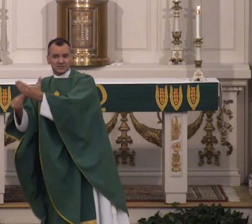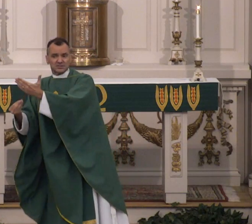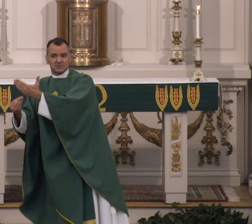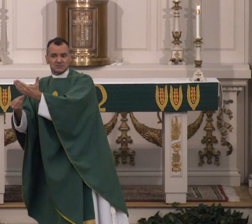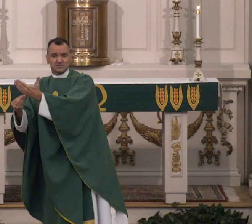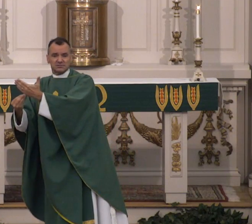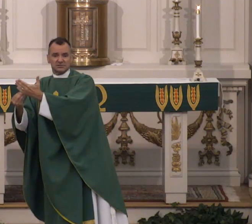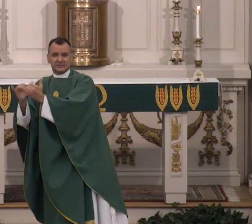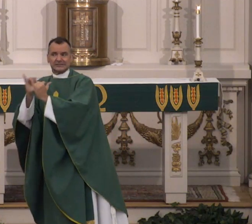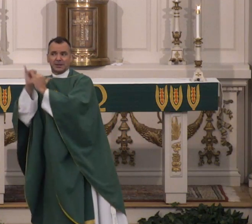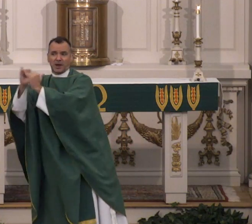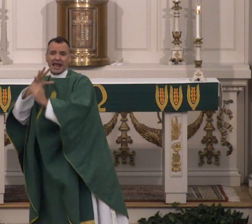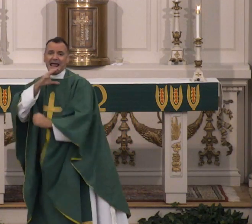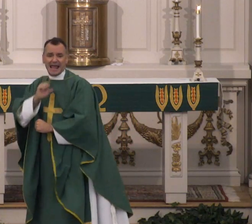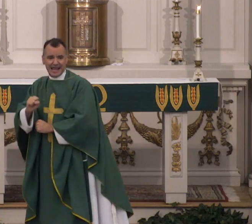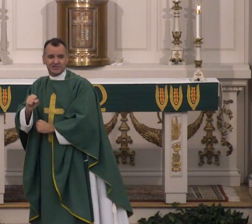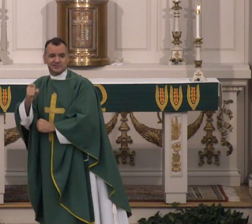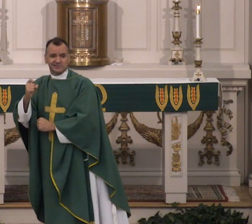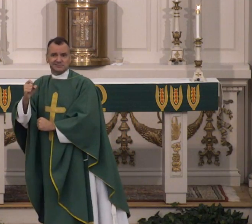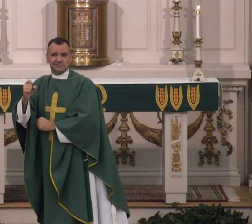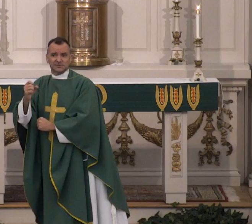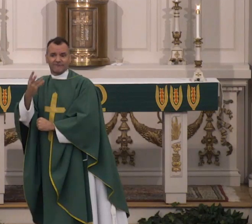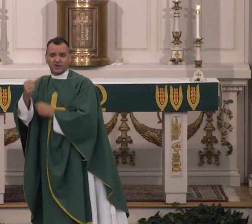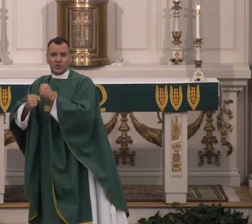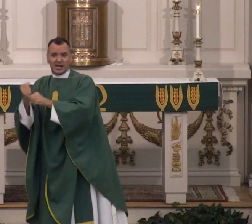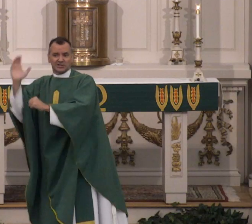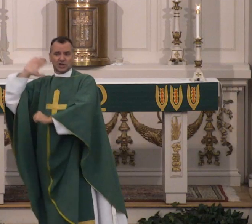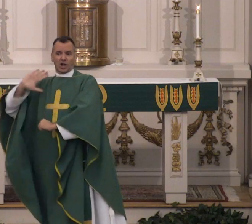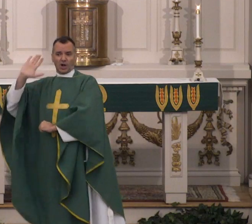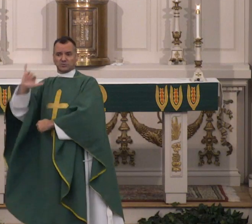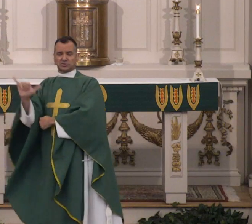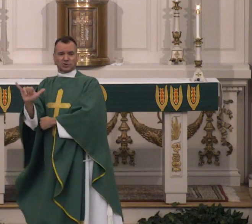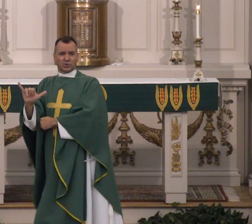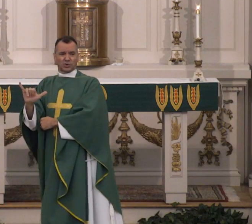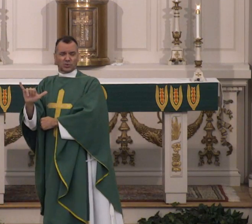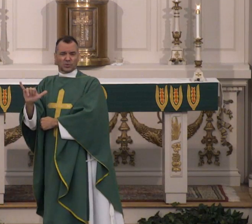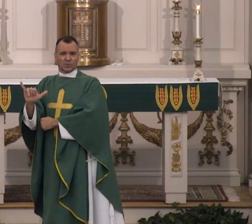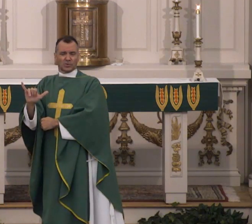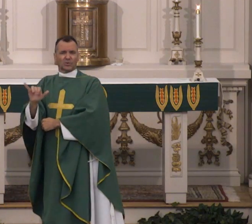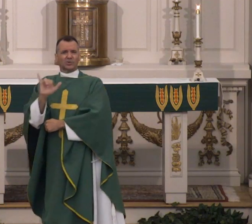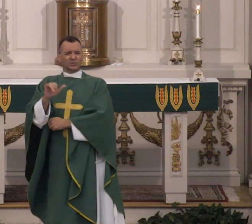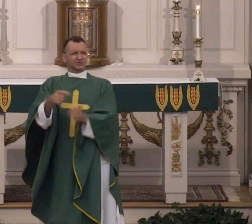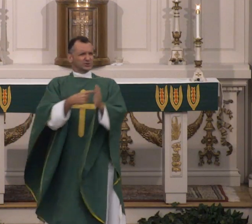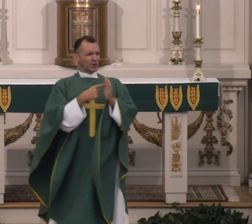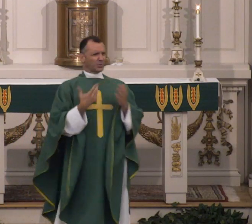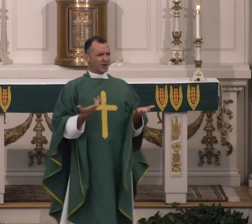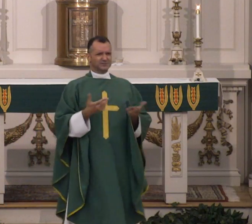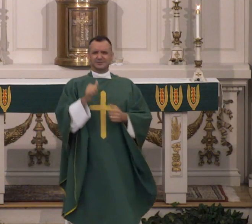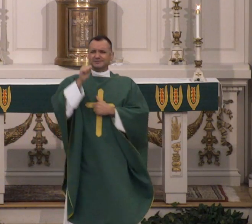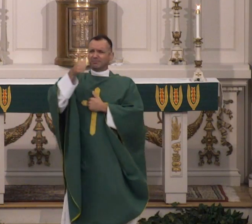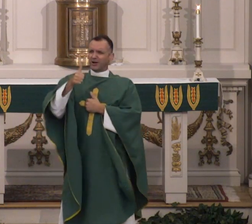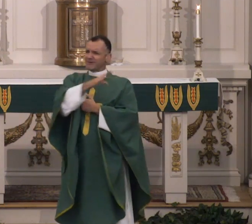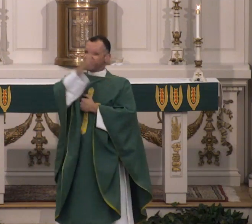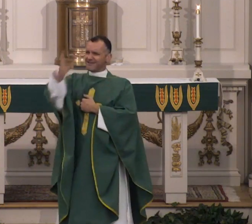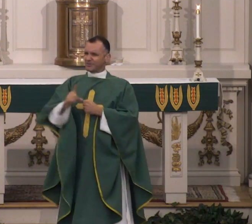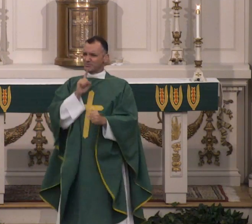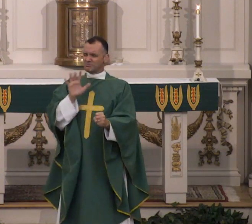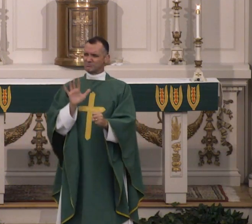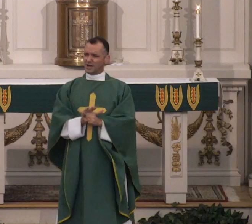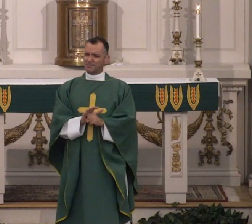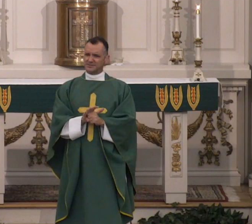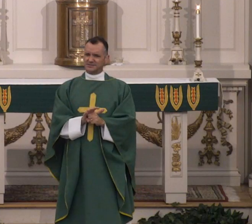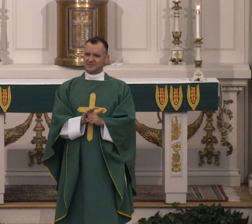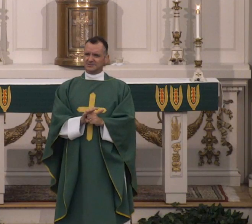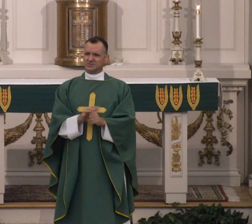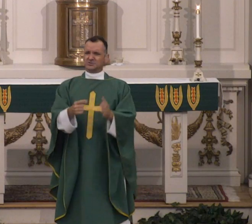You know, we experience loss. I've experienced loss of young people a few years ago as well, losing people who are so young,